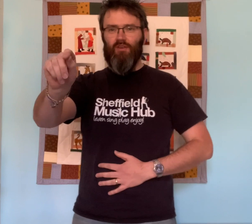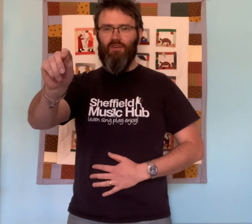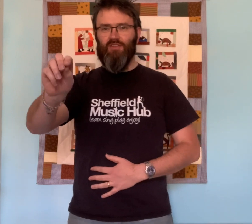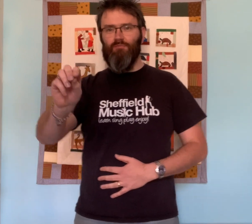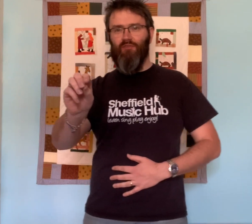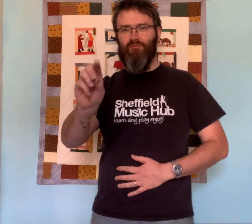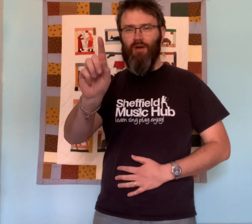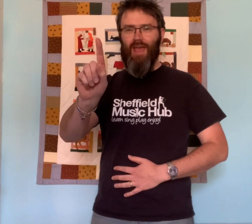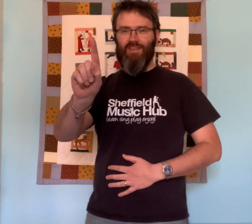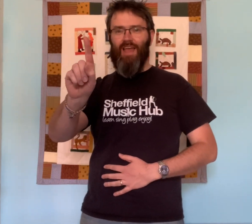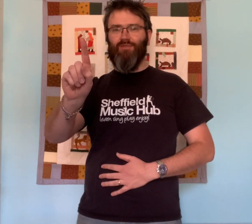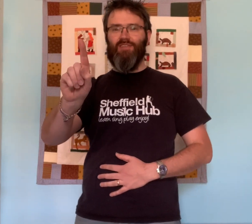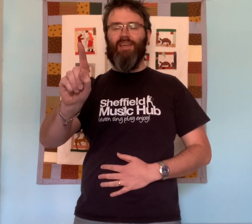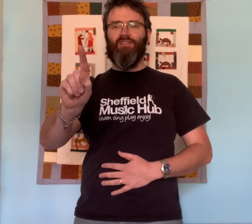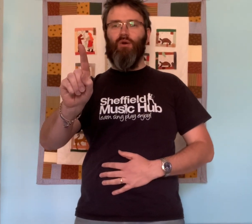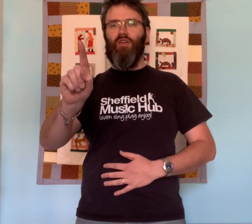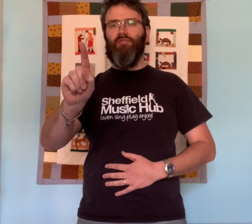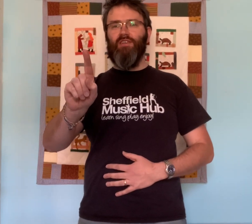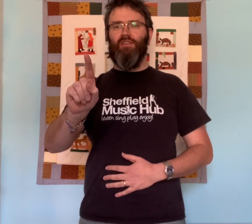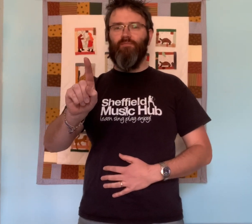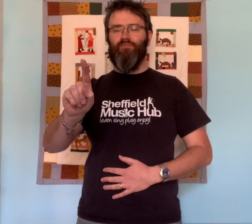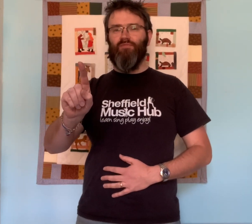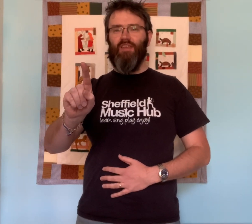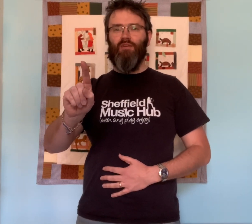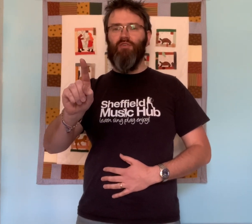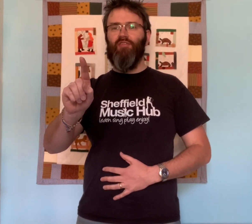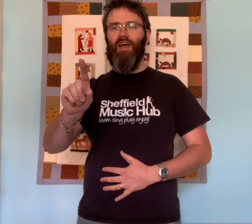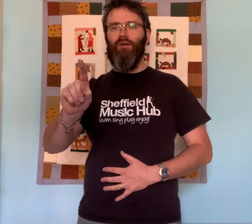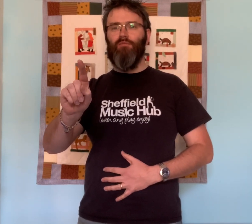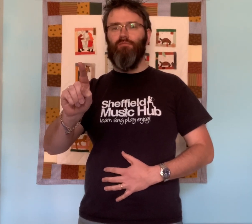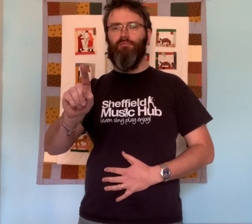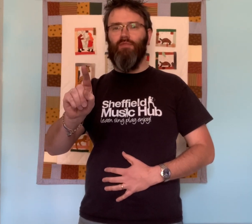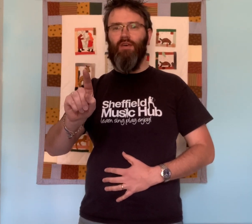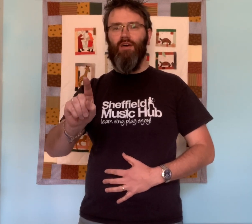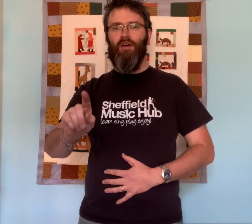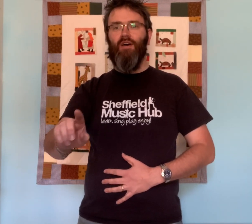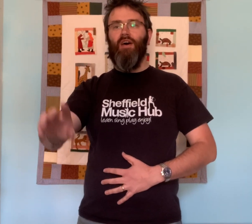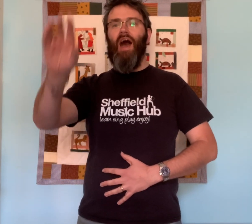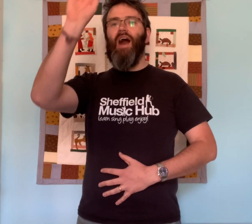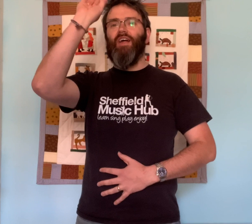conducting my 8 counts here. So are you ready? Take a breath now. And